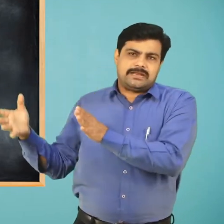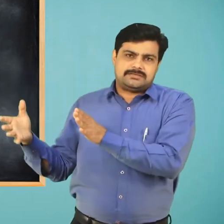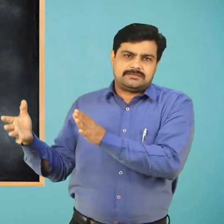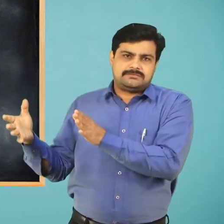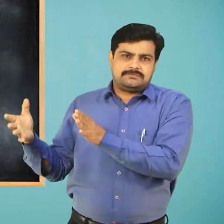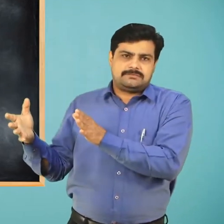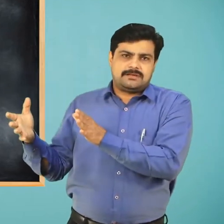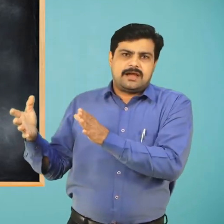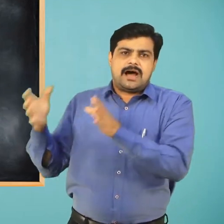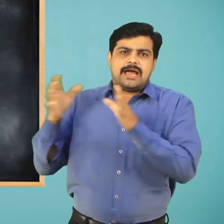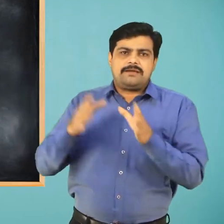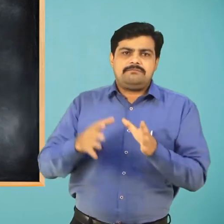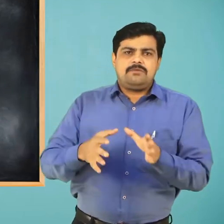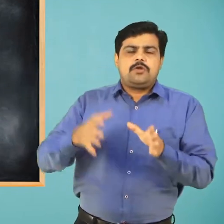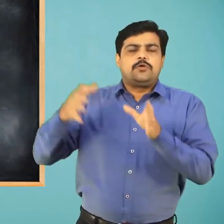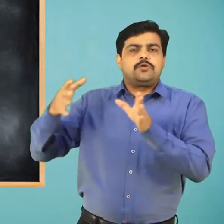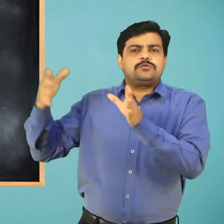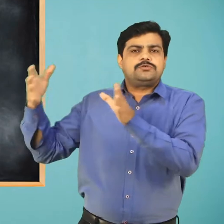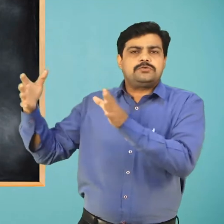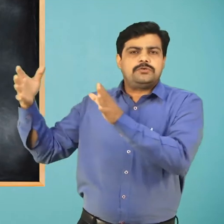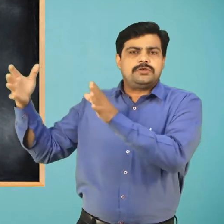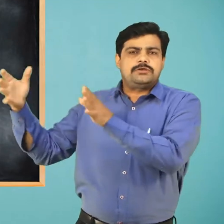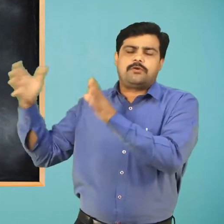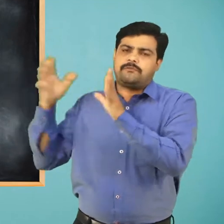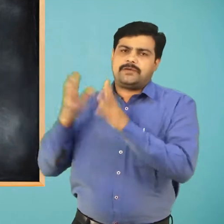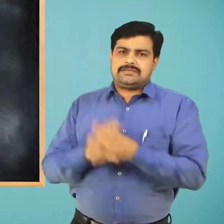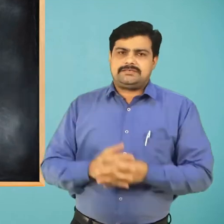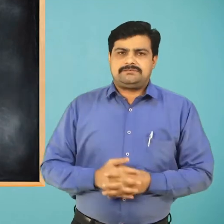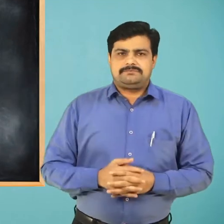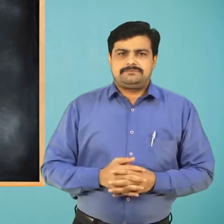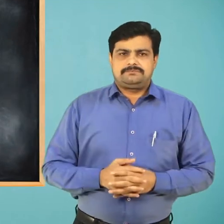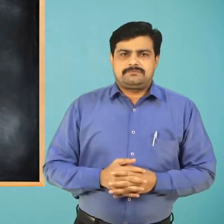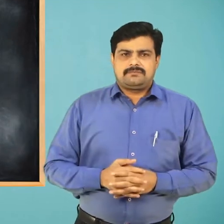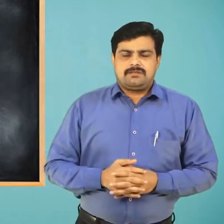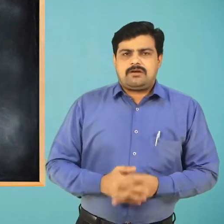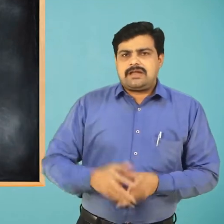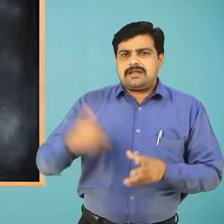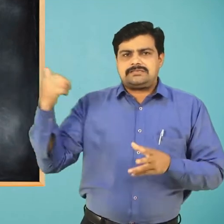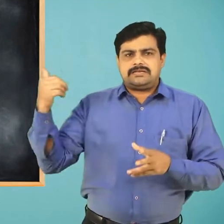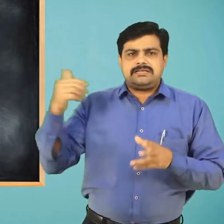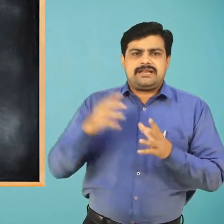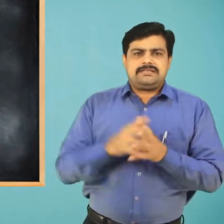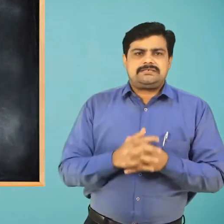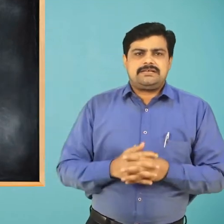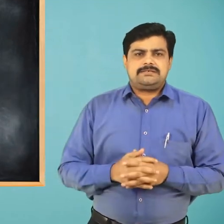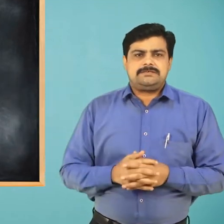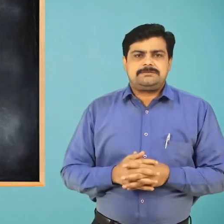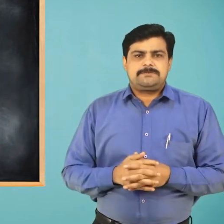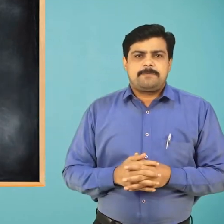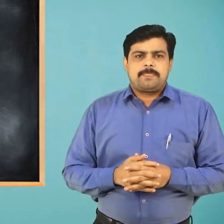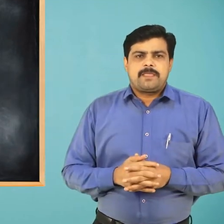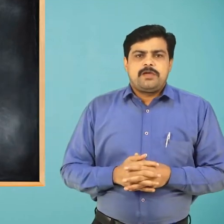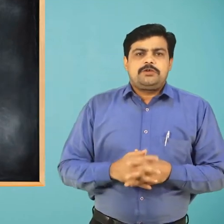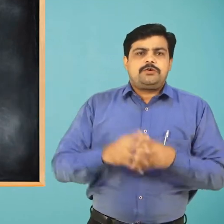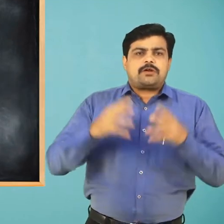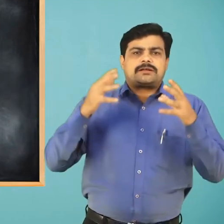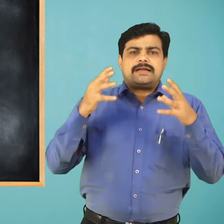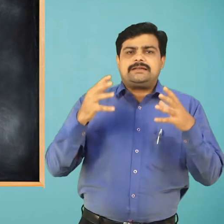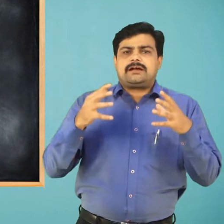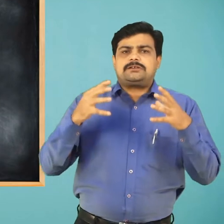friend. I am known to your friend. Okay, let's see the another sentence. Your